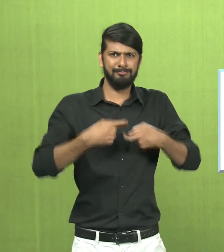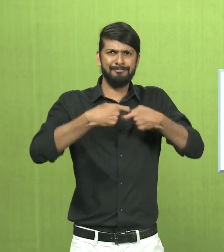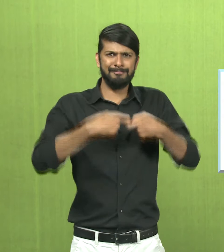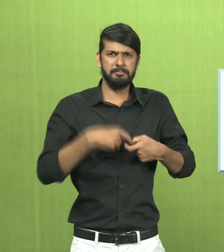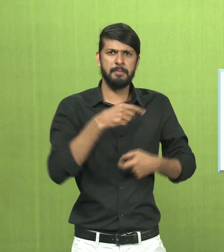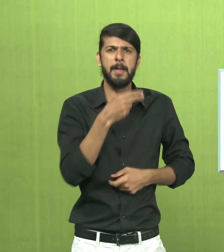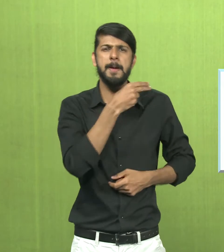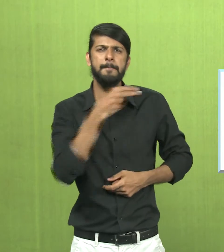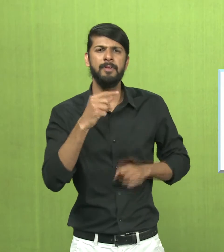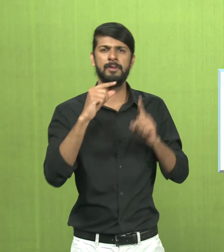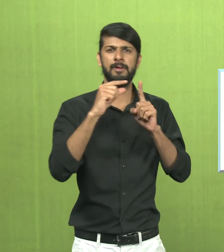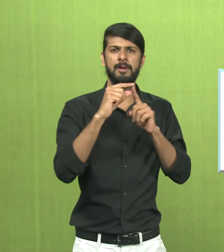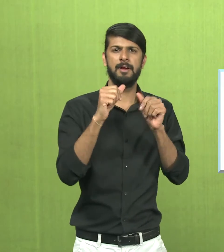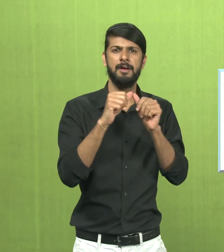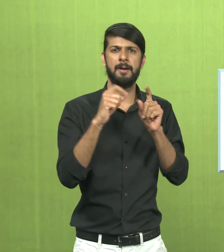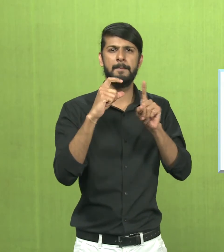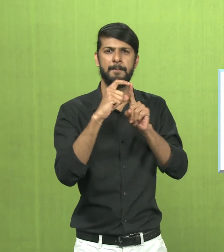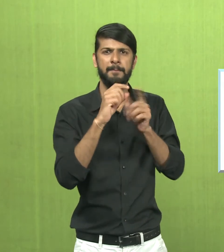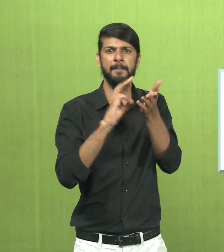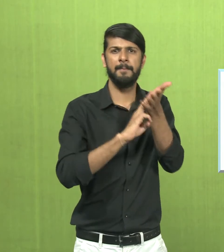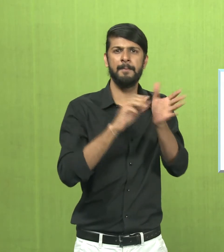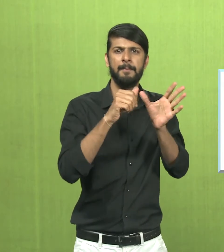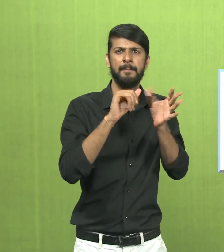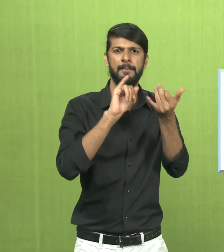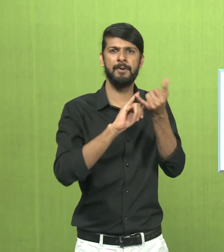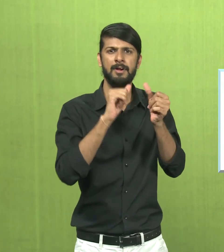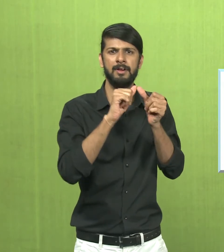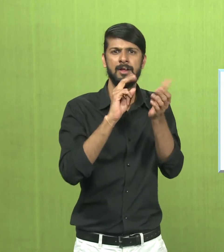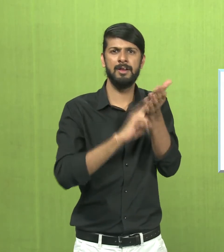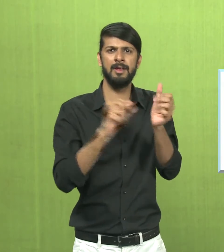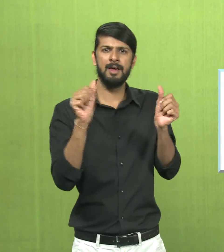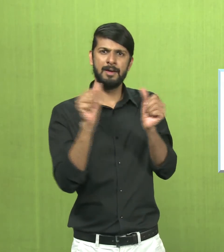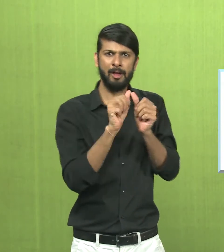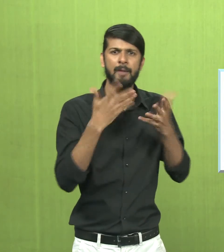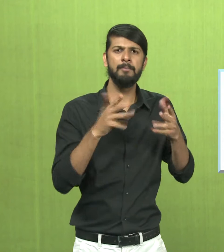This painting depicts a Buddhist deity who is seated in a Padmasana pose.